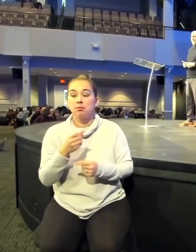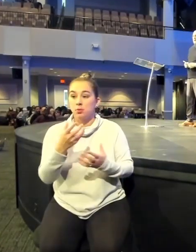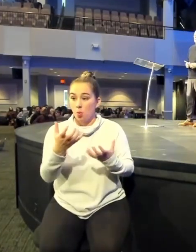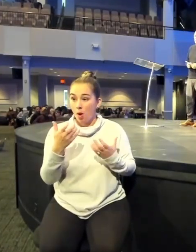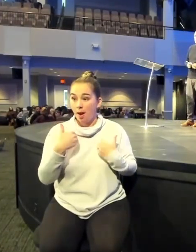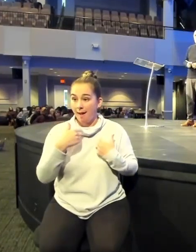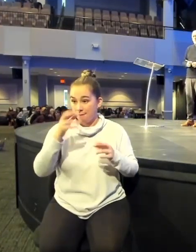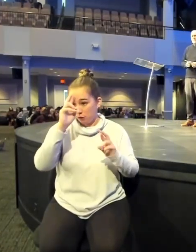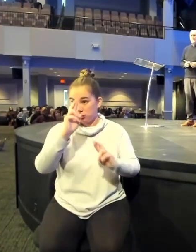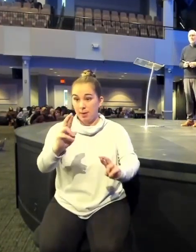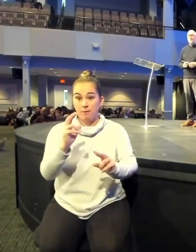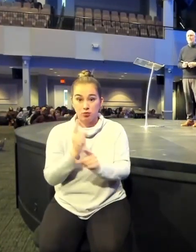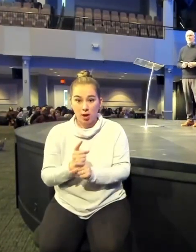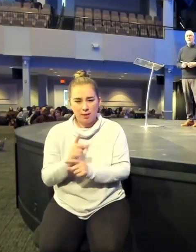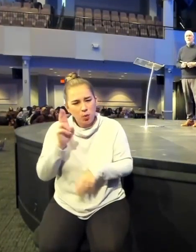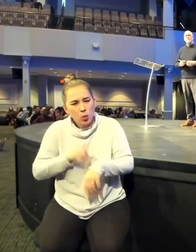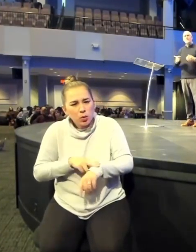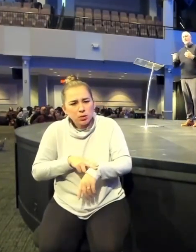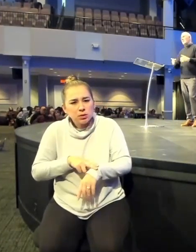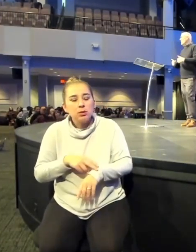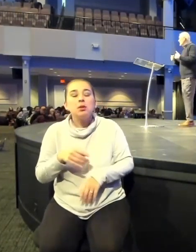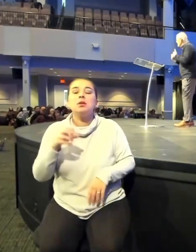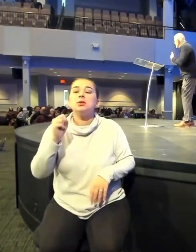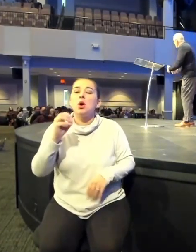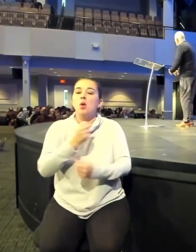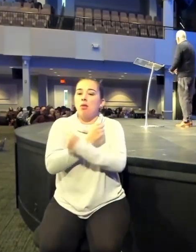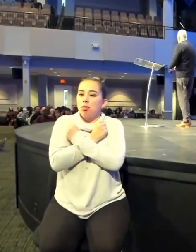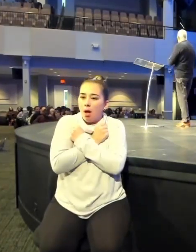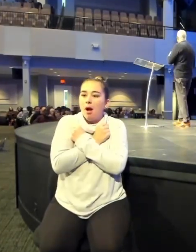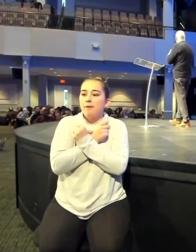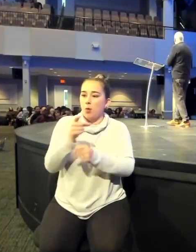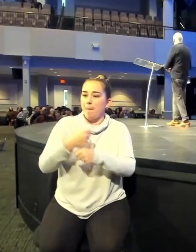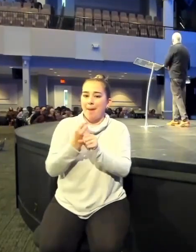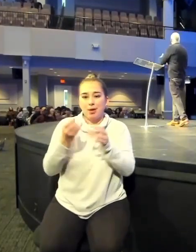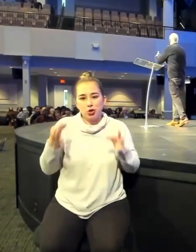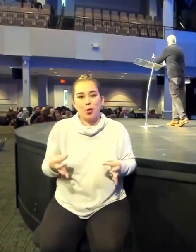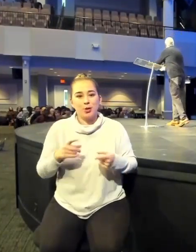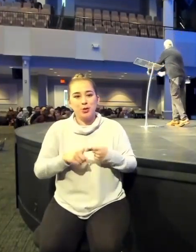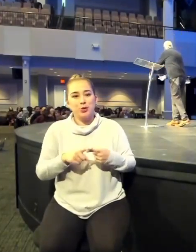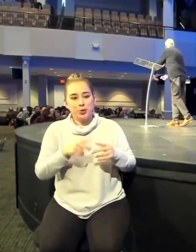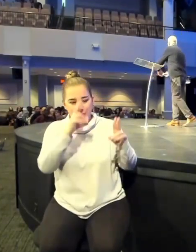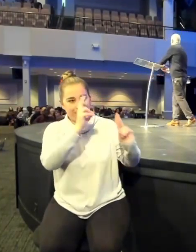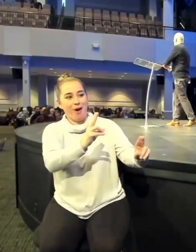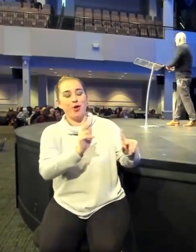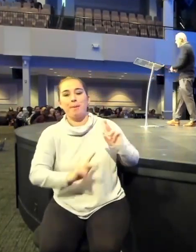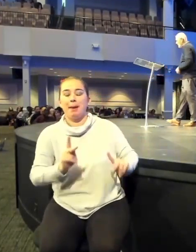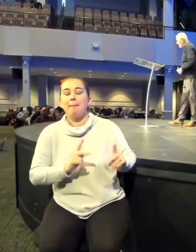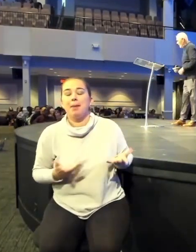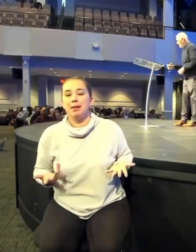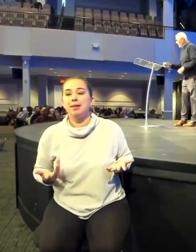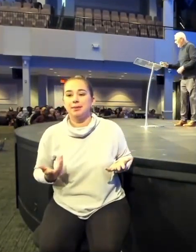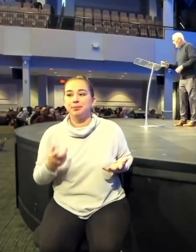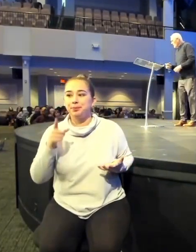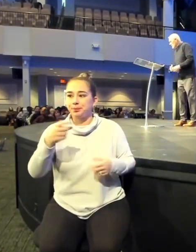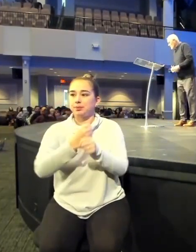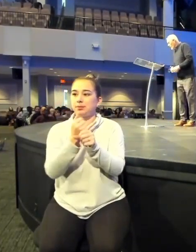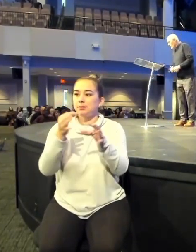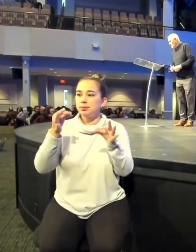treated respectfully? Of course you do. Well, love makes the choice to treat other people honorably and to treat other